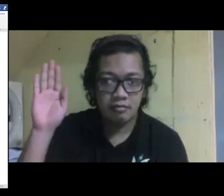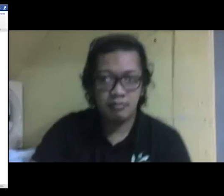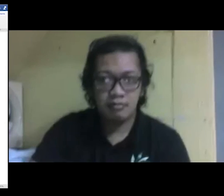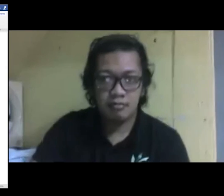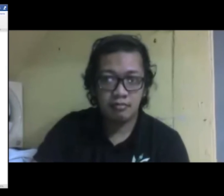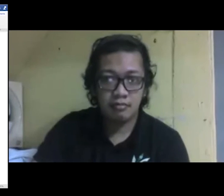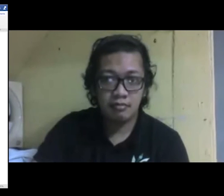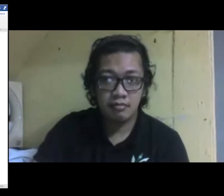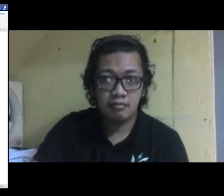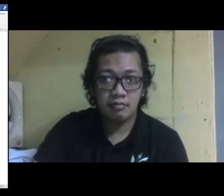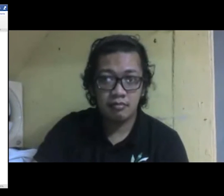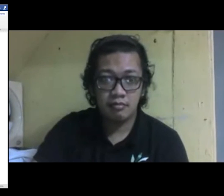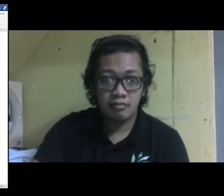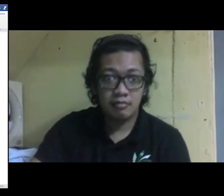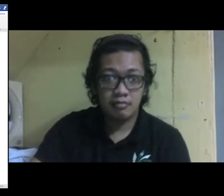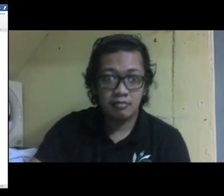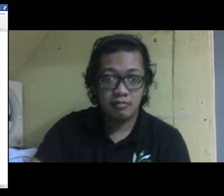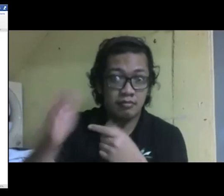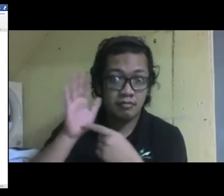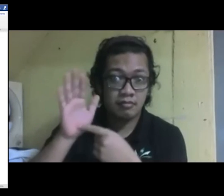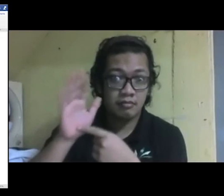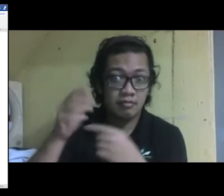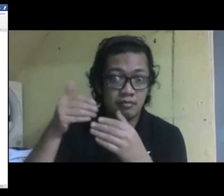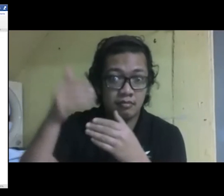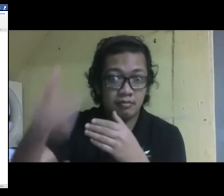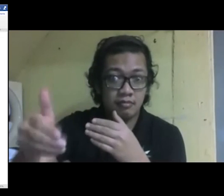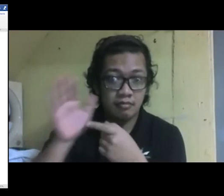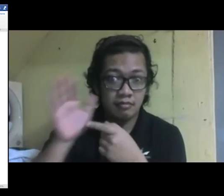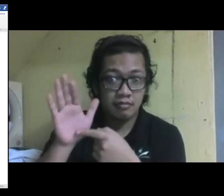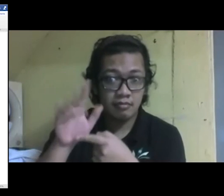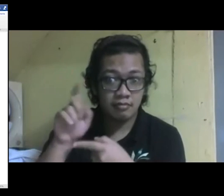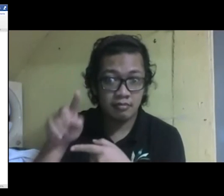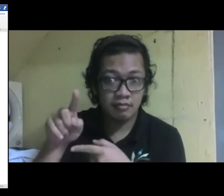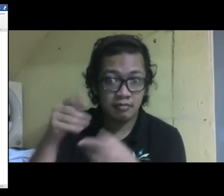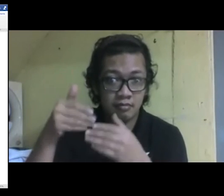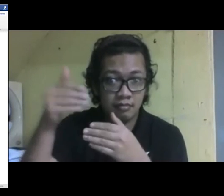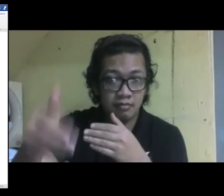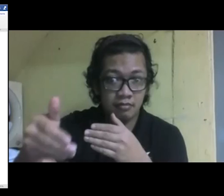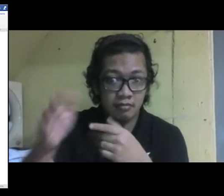Do you need voice interpretation, sir? No, I'm going to let people just talk Okay. free.